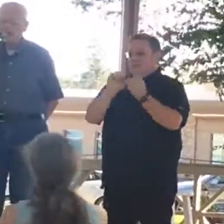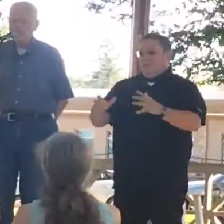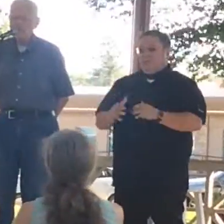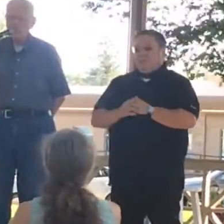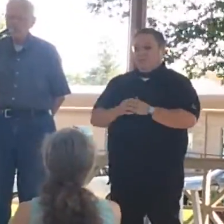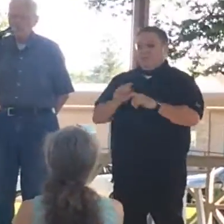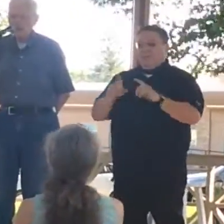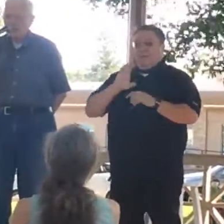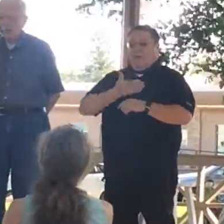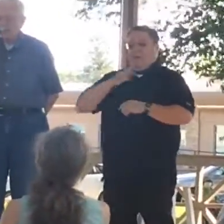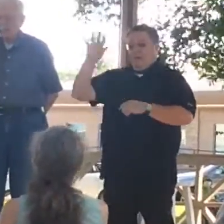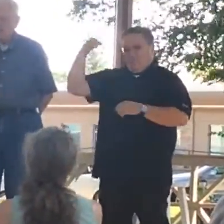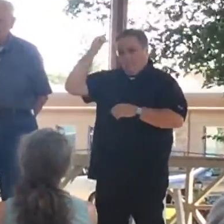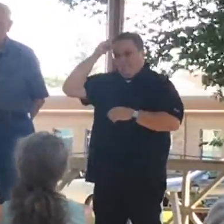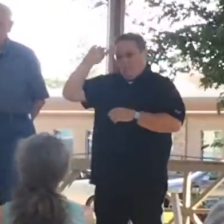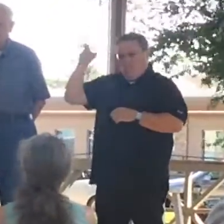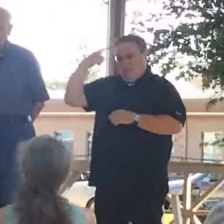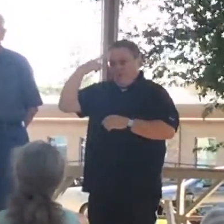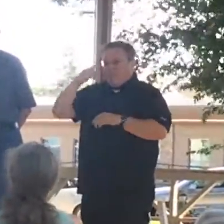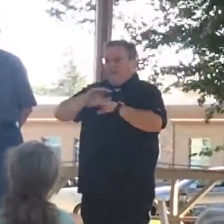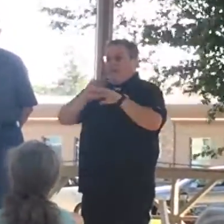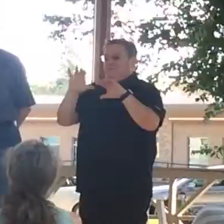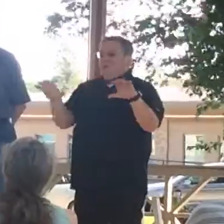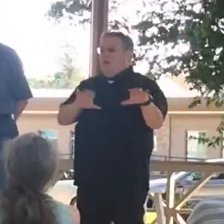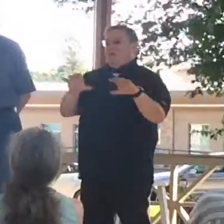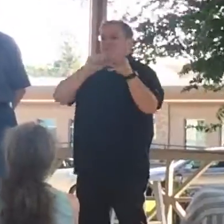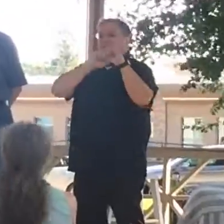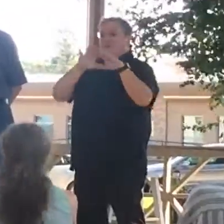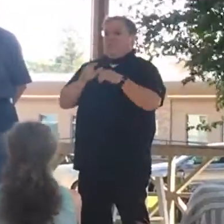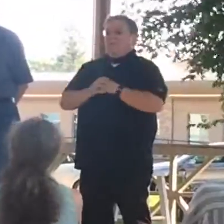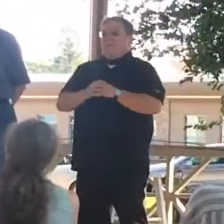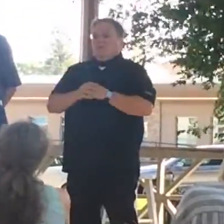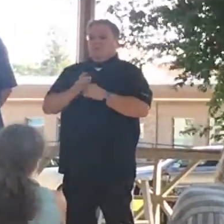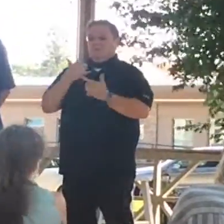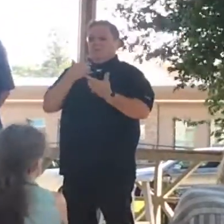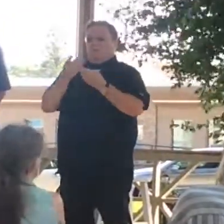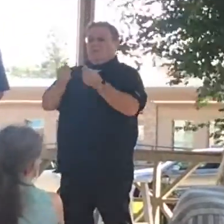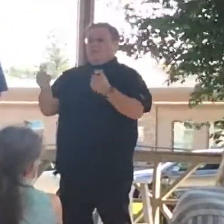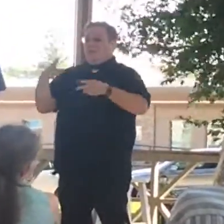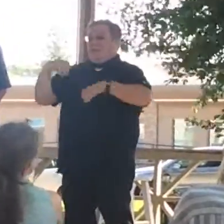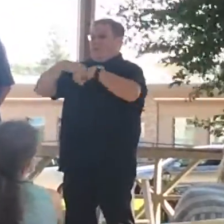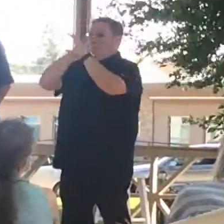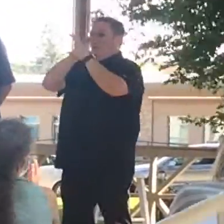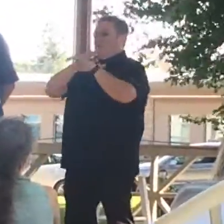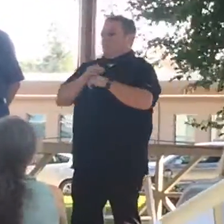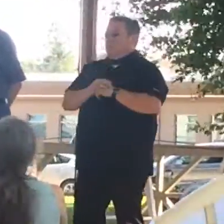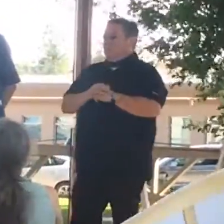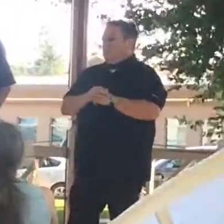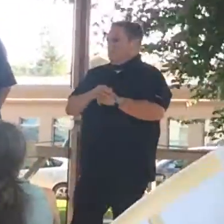yet our federal government does nothing to alleviate the crisis.